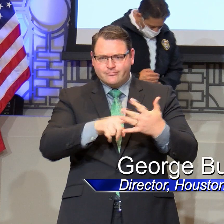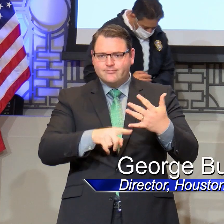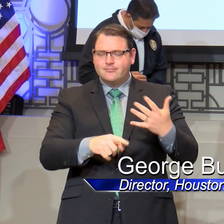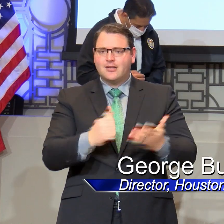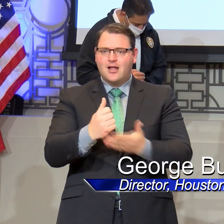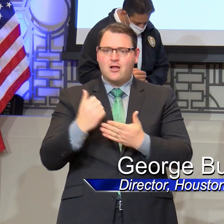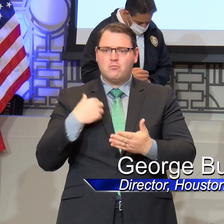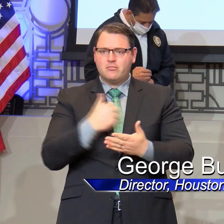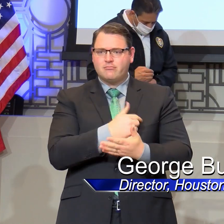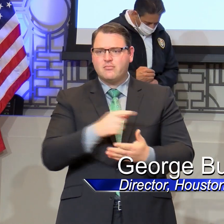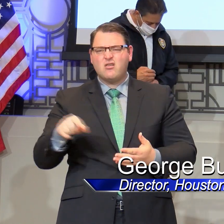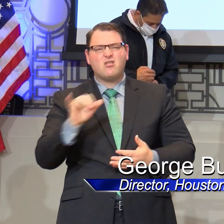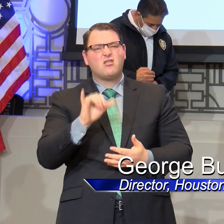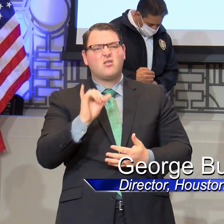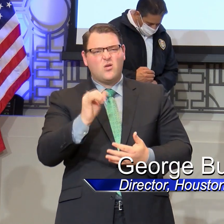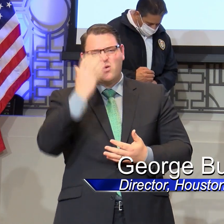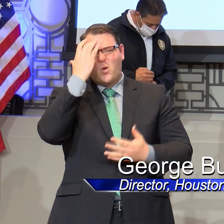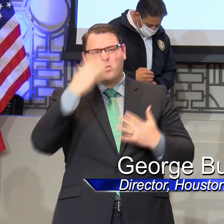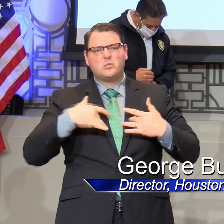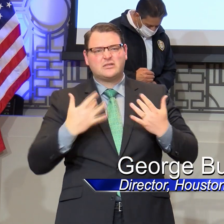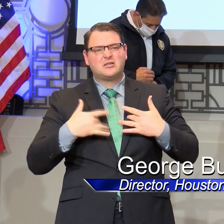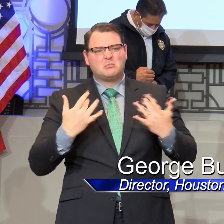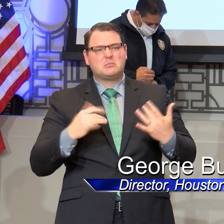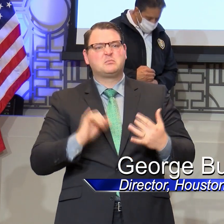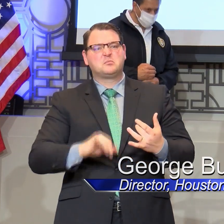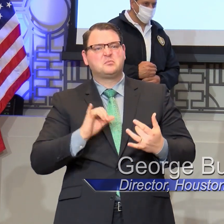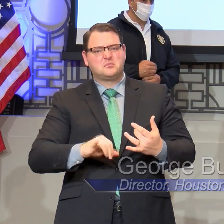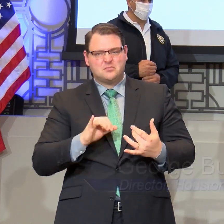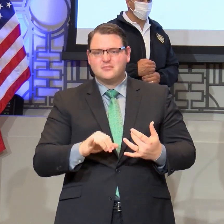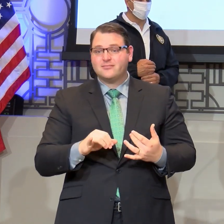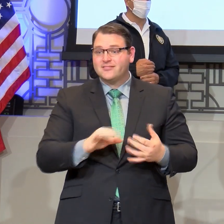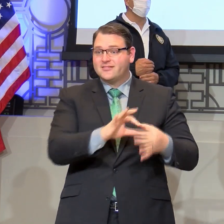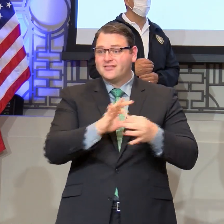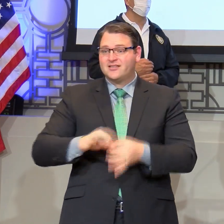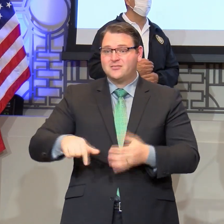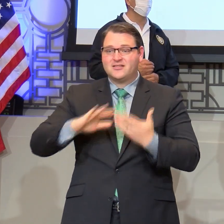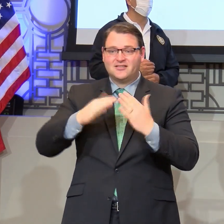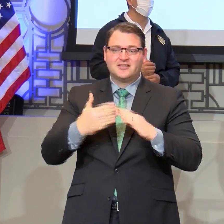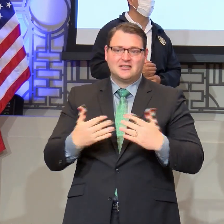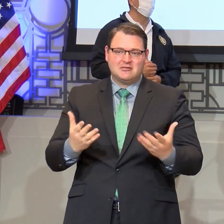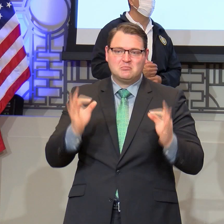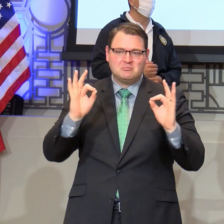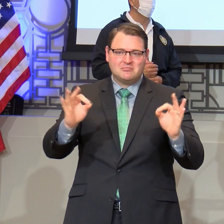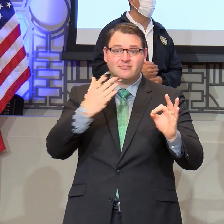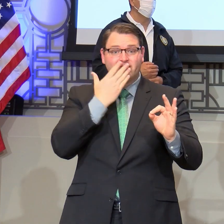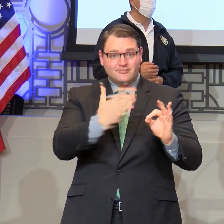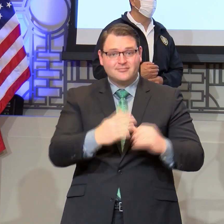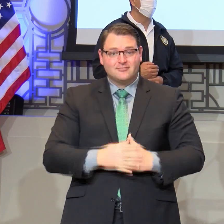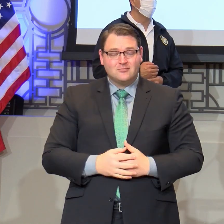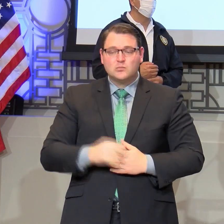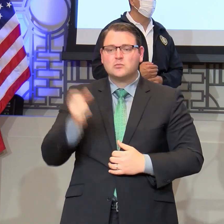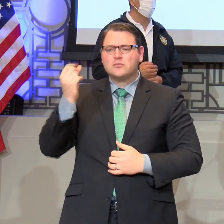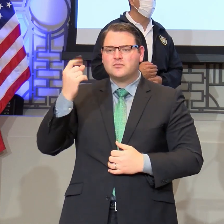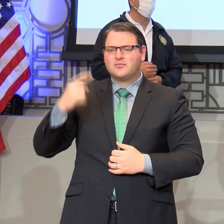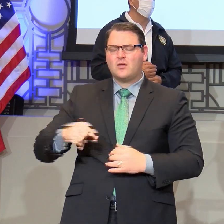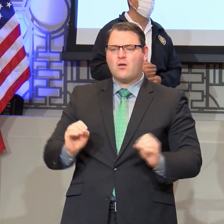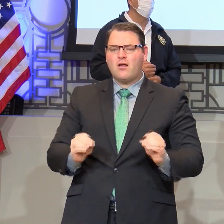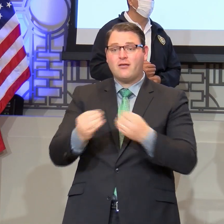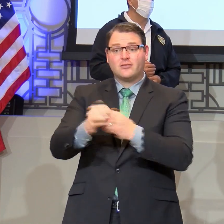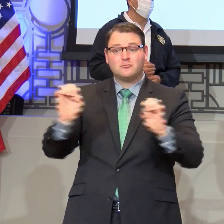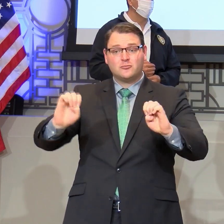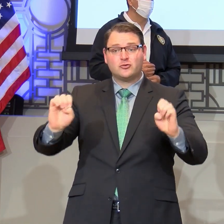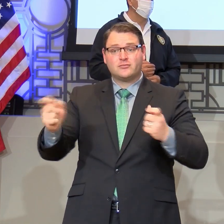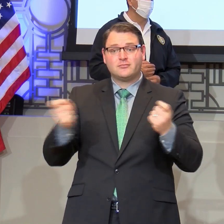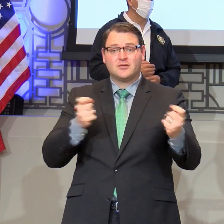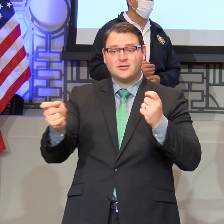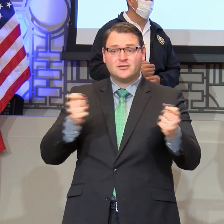our statistics just like we are with the city. The Office of Emergency Management's been working hard on all the different